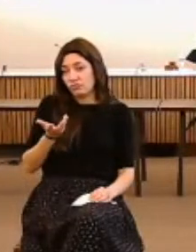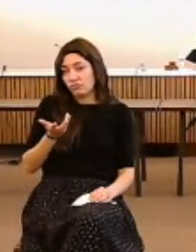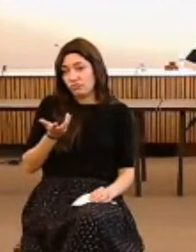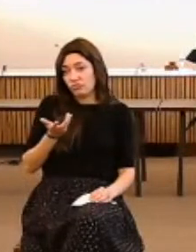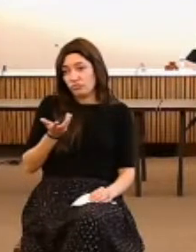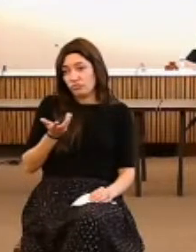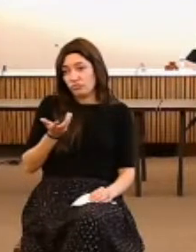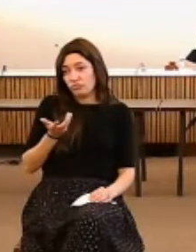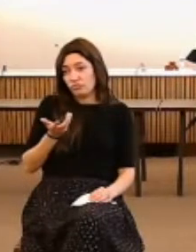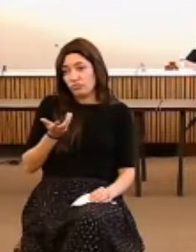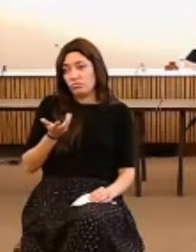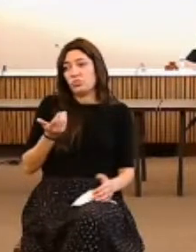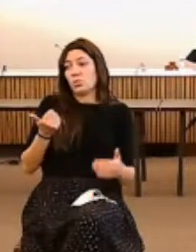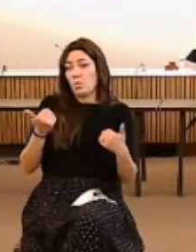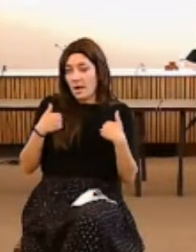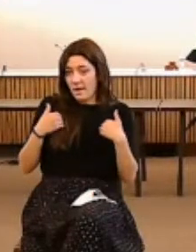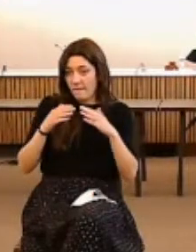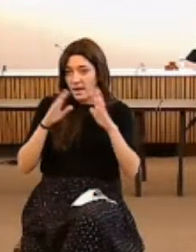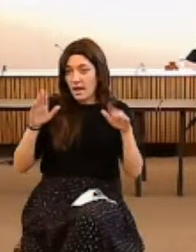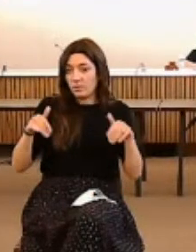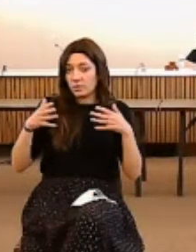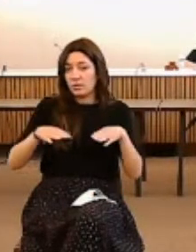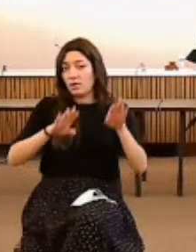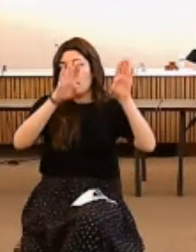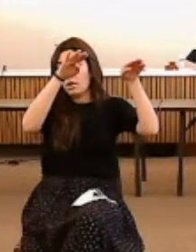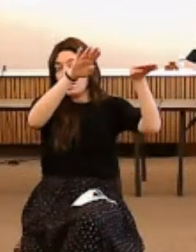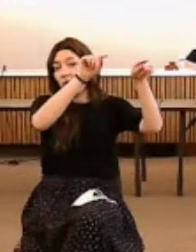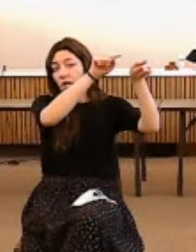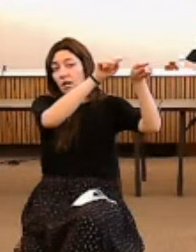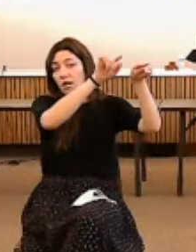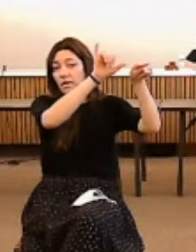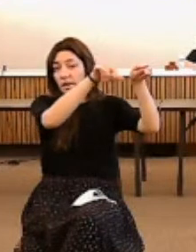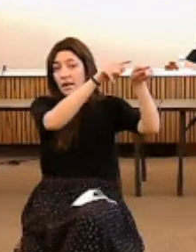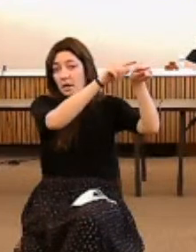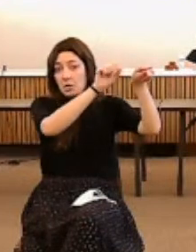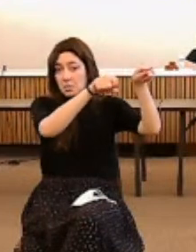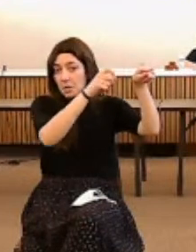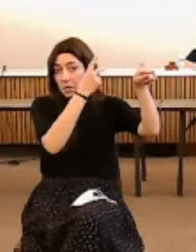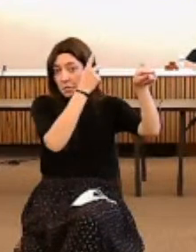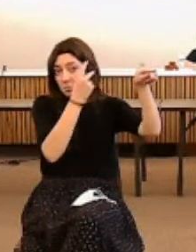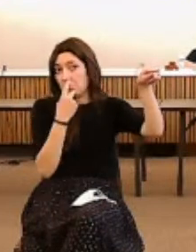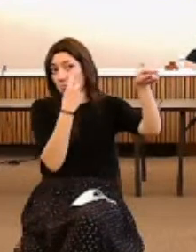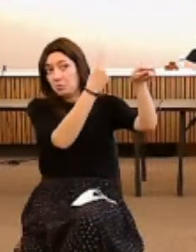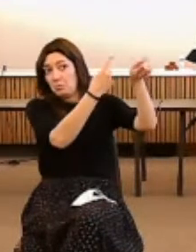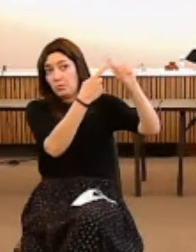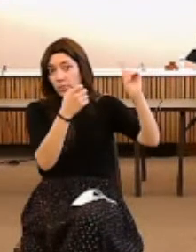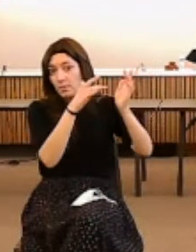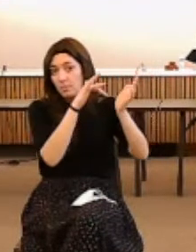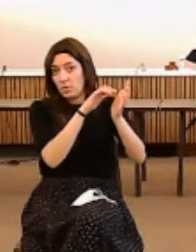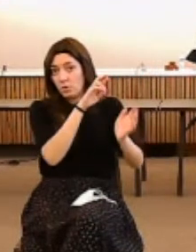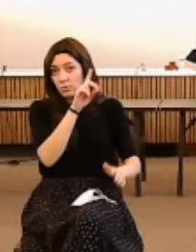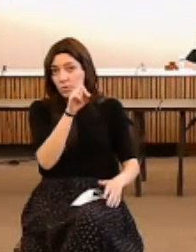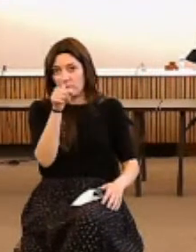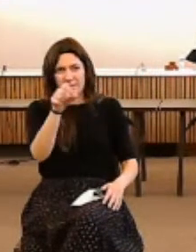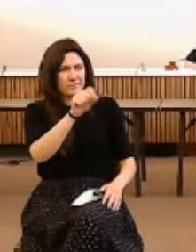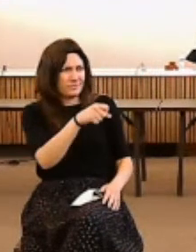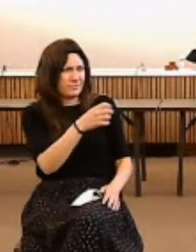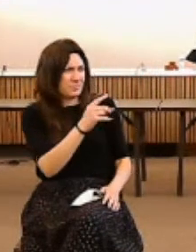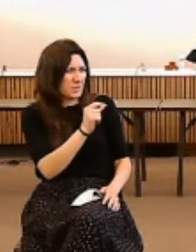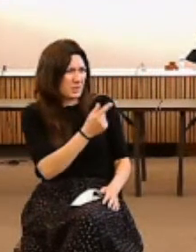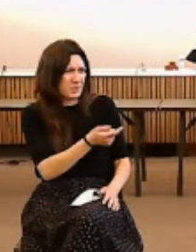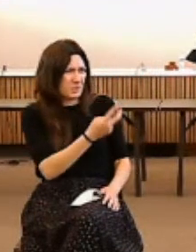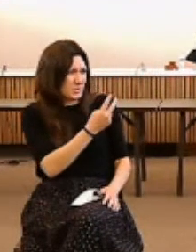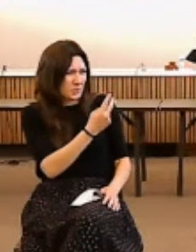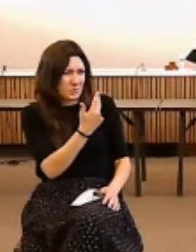you got the houses up on the hill, they're up higher, they're in full view of Middle Road too. But they're I don't, 2 and